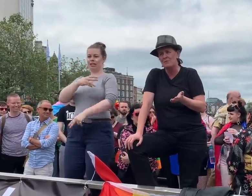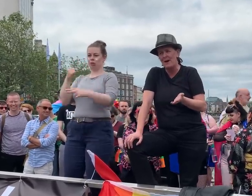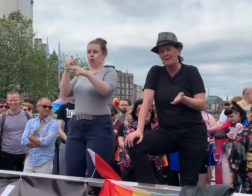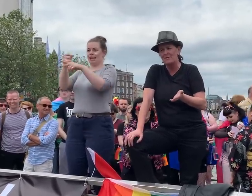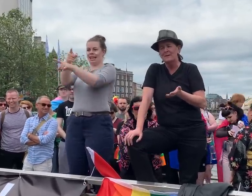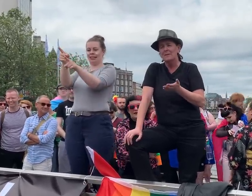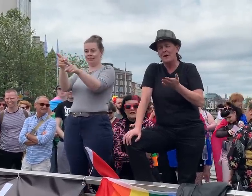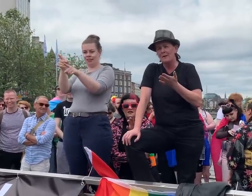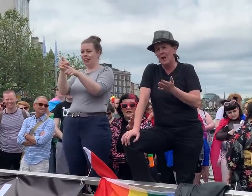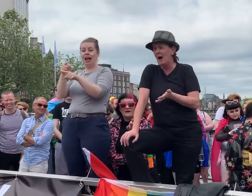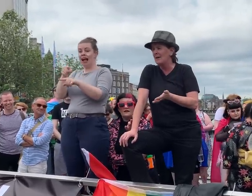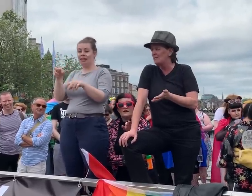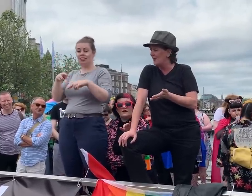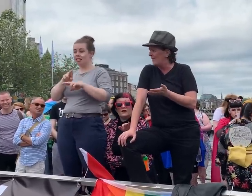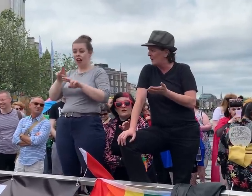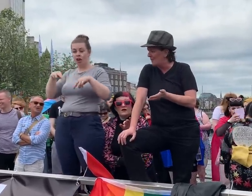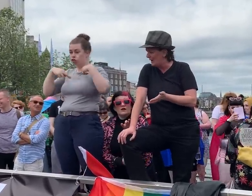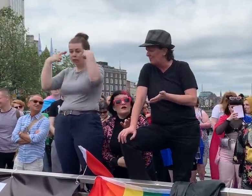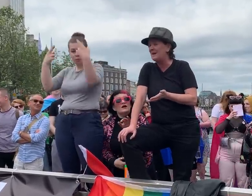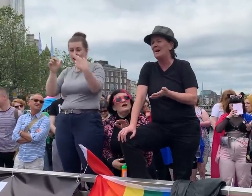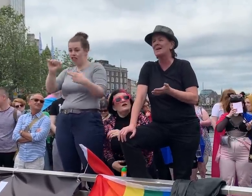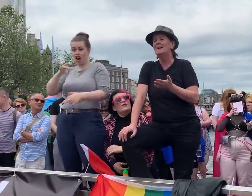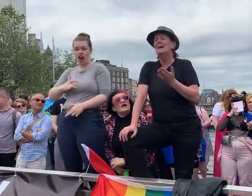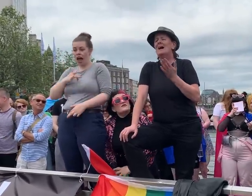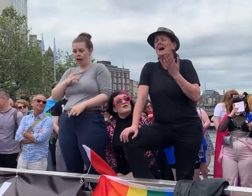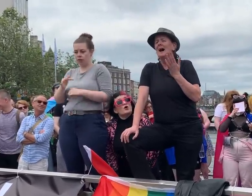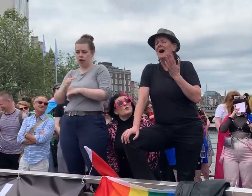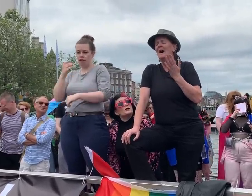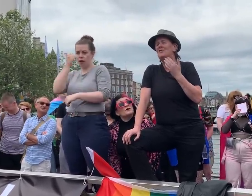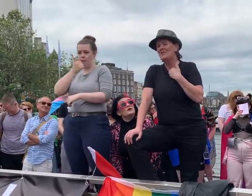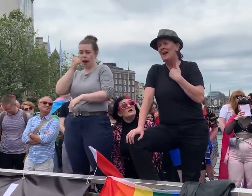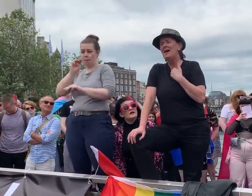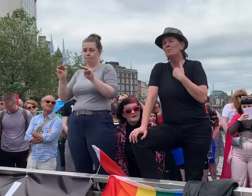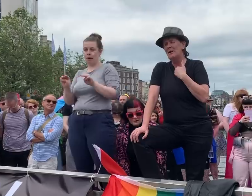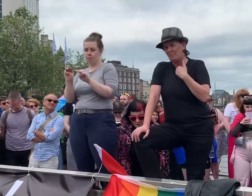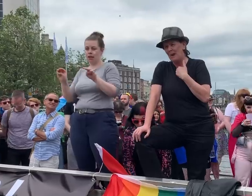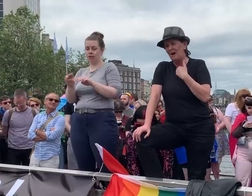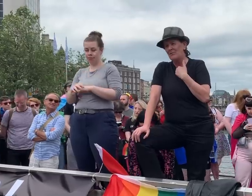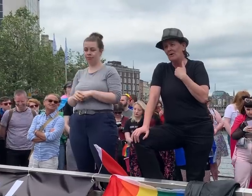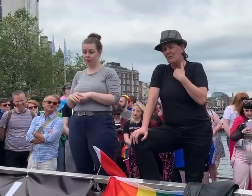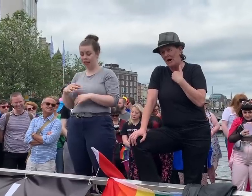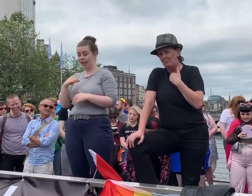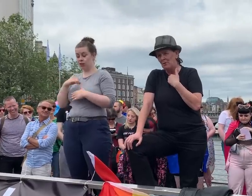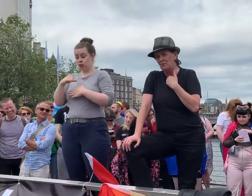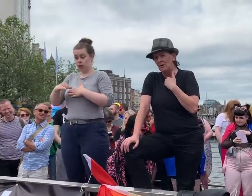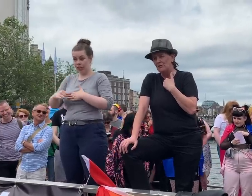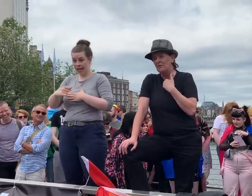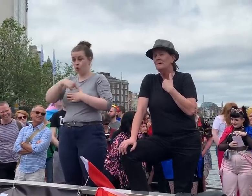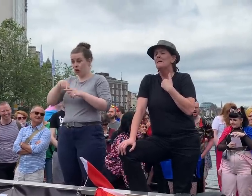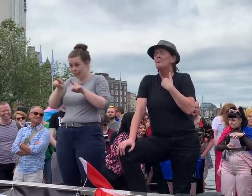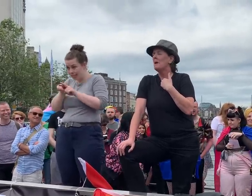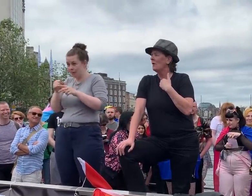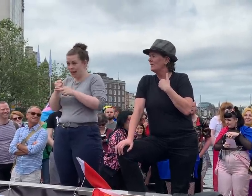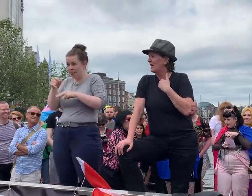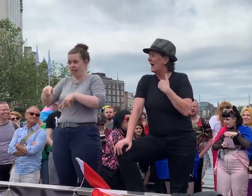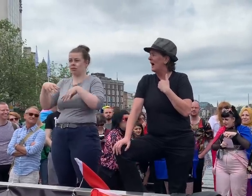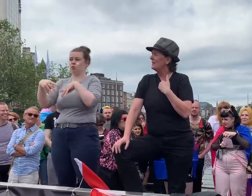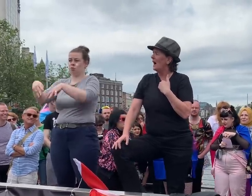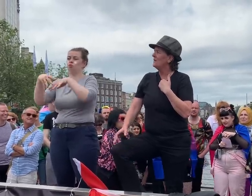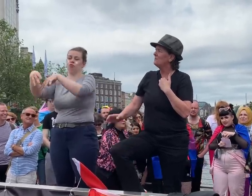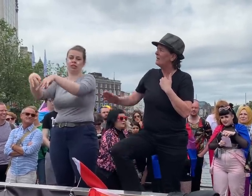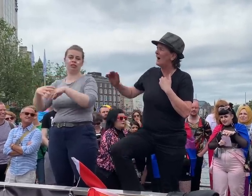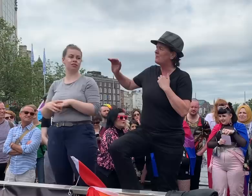did not respect their lives and their well-being. And today we are part of that movement. The only